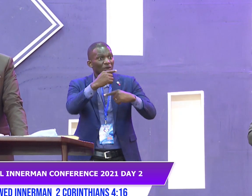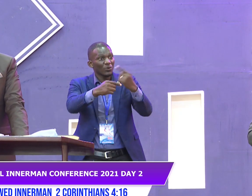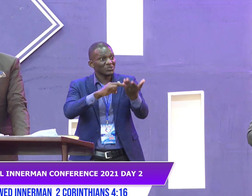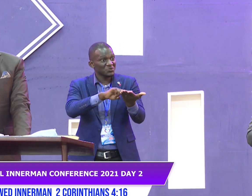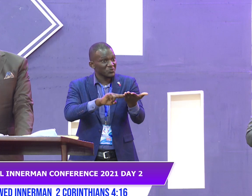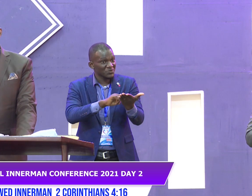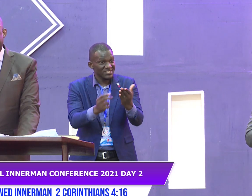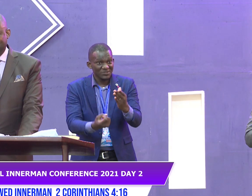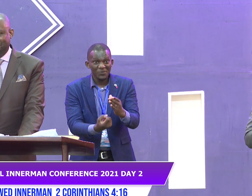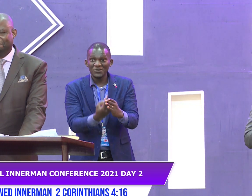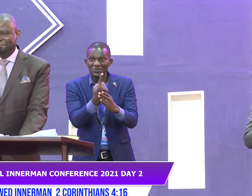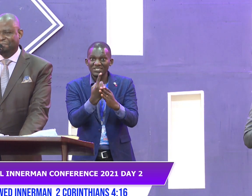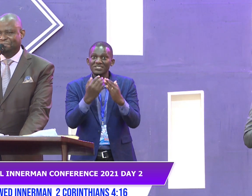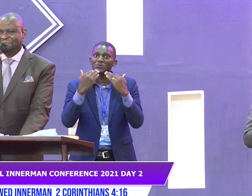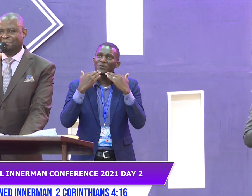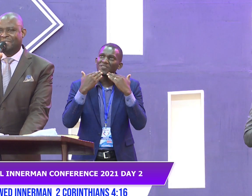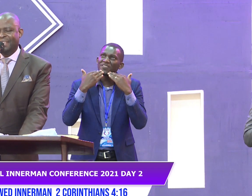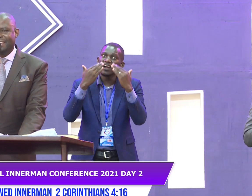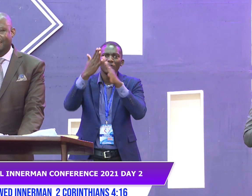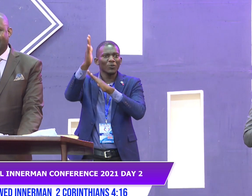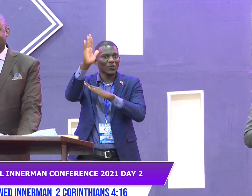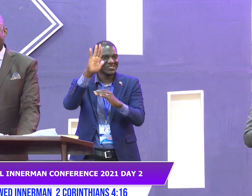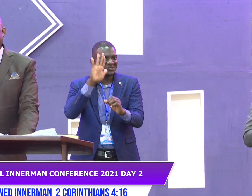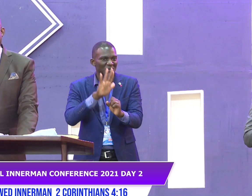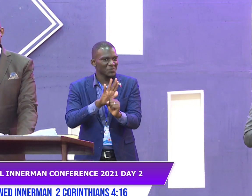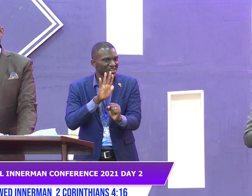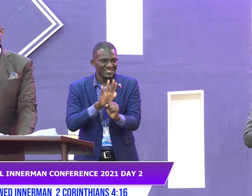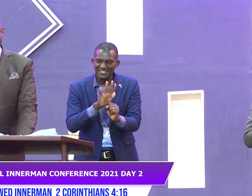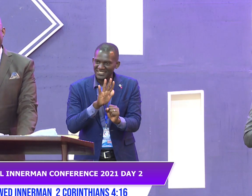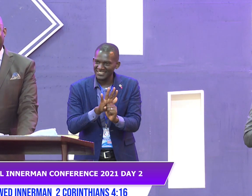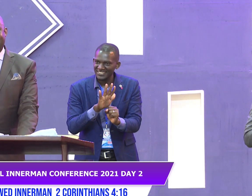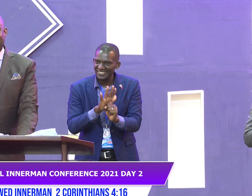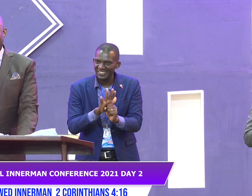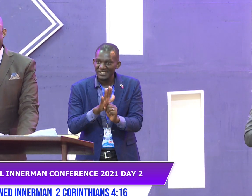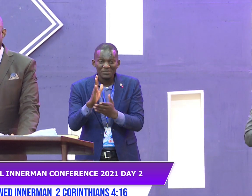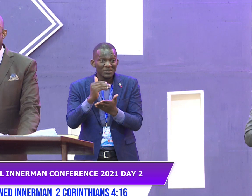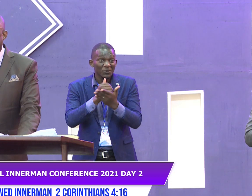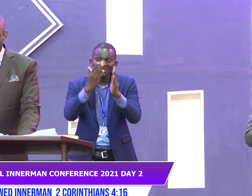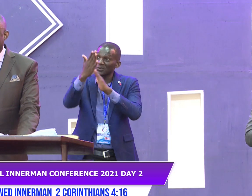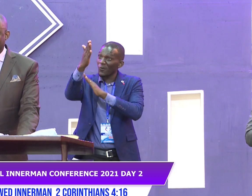I want to take this opportunity to thank God the